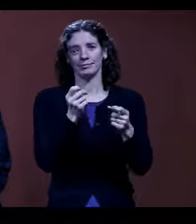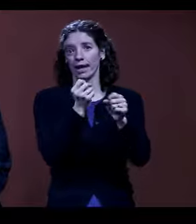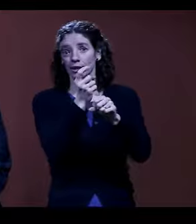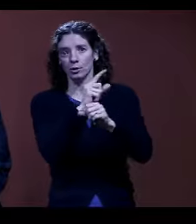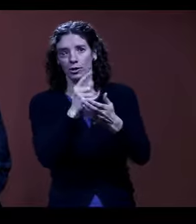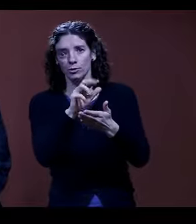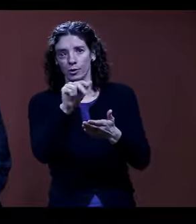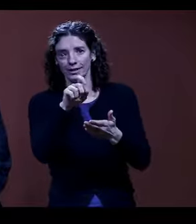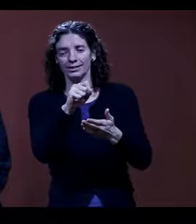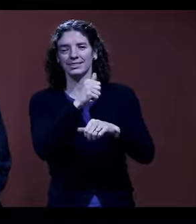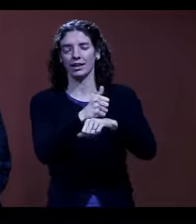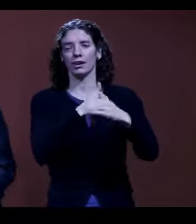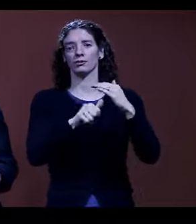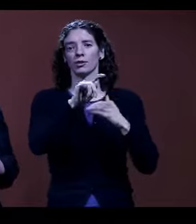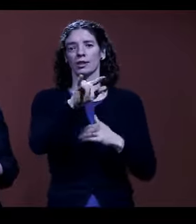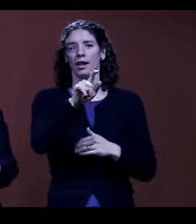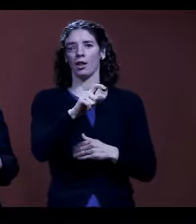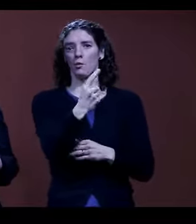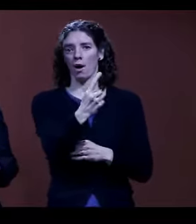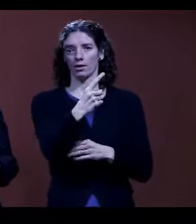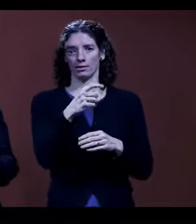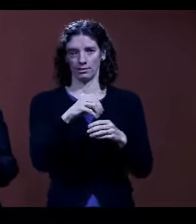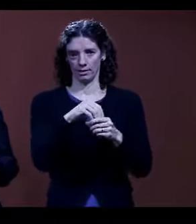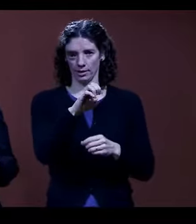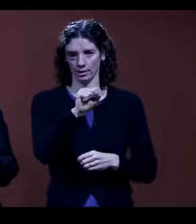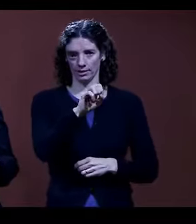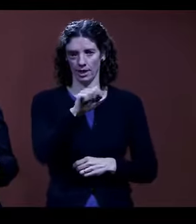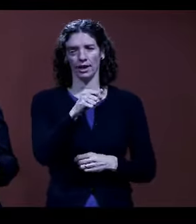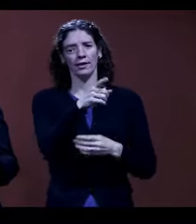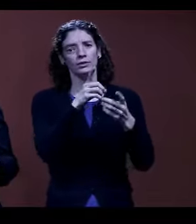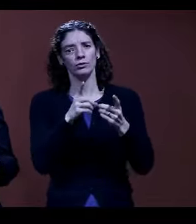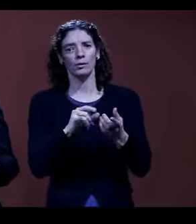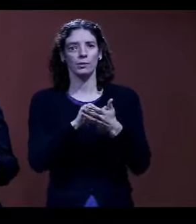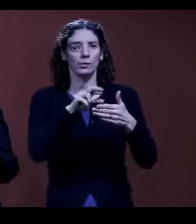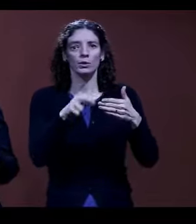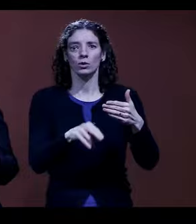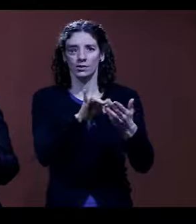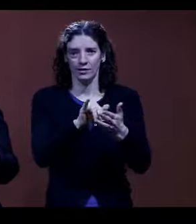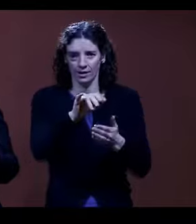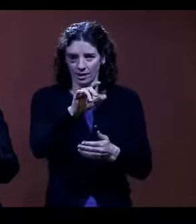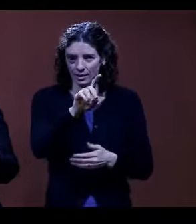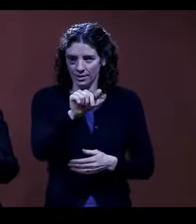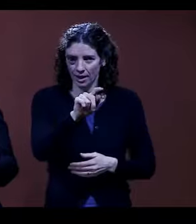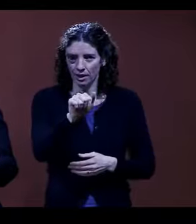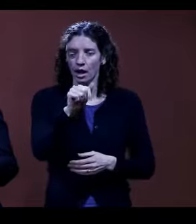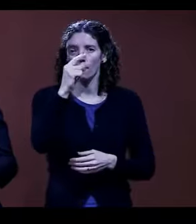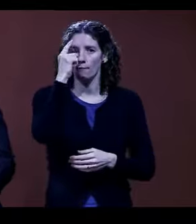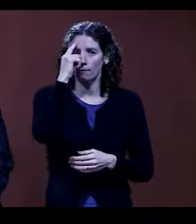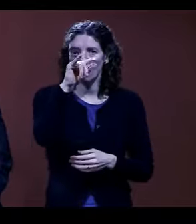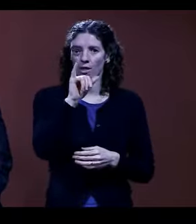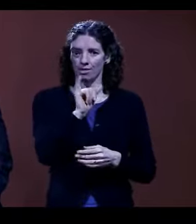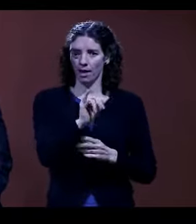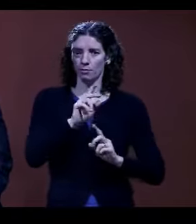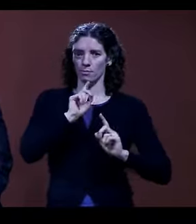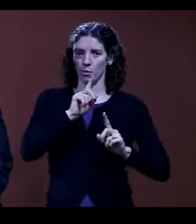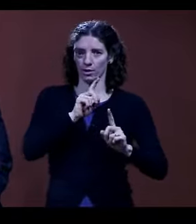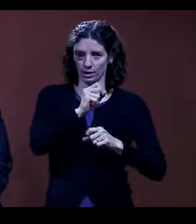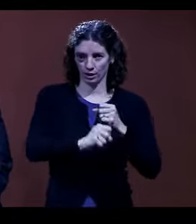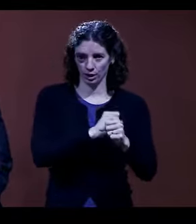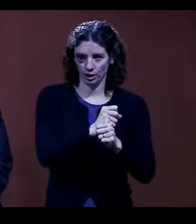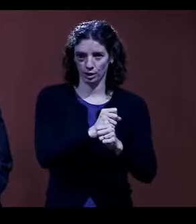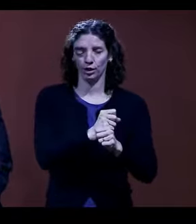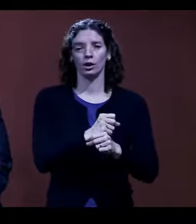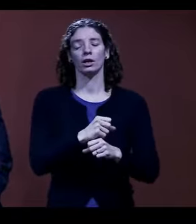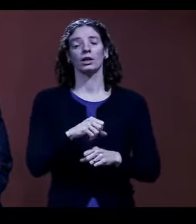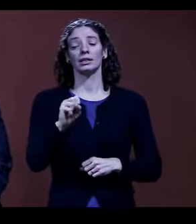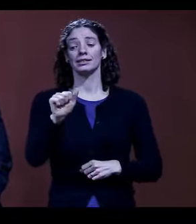for ESEA. They really are describing the results of the data for the year, the reporting year. Again, sampling is